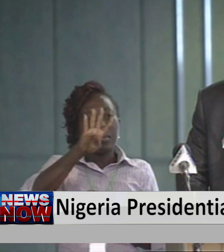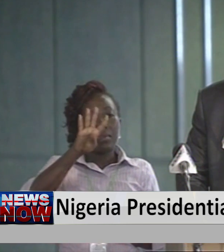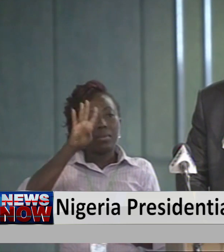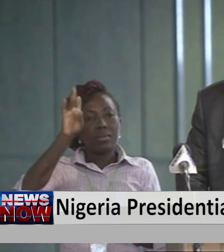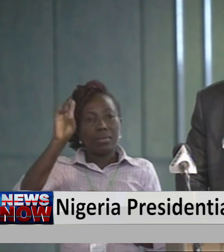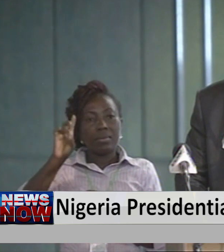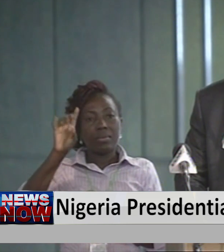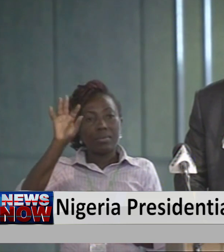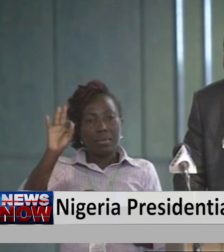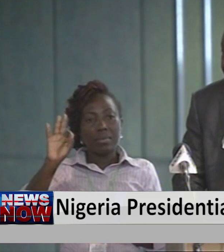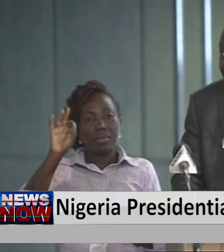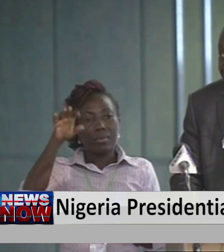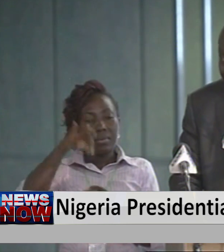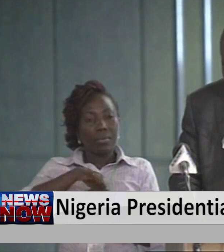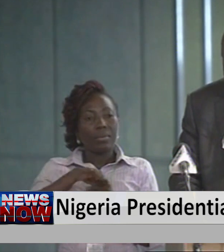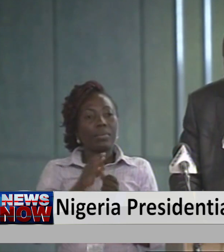479 votes.